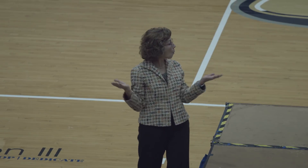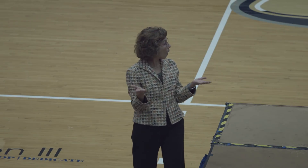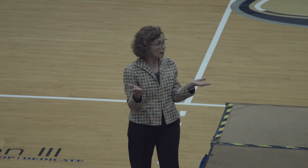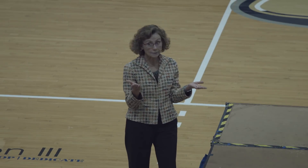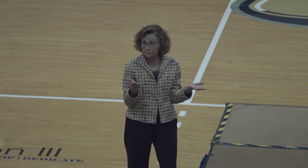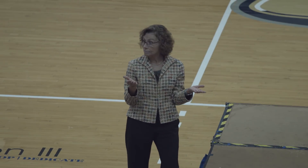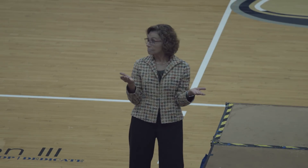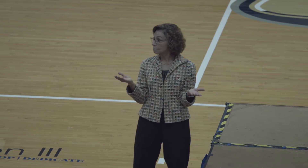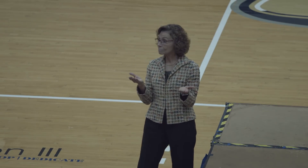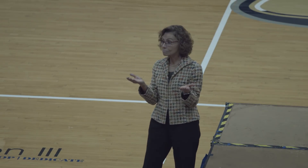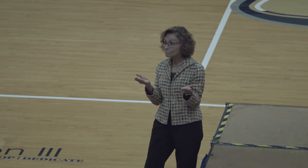The theme being